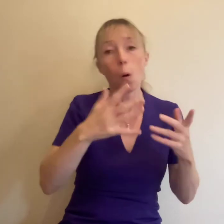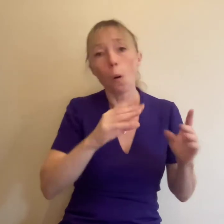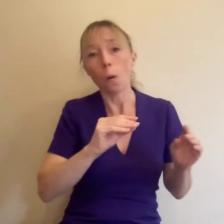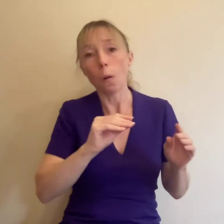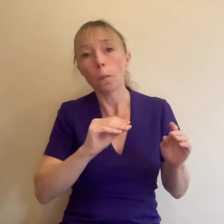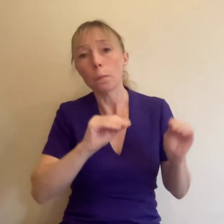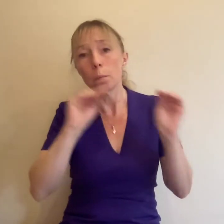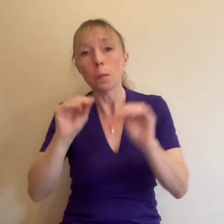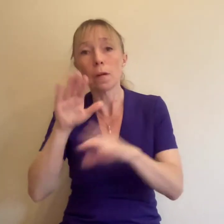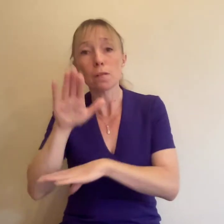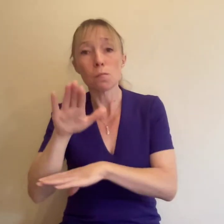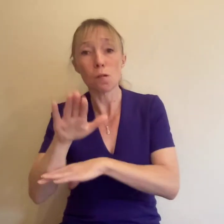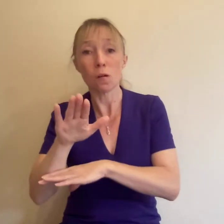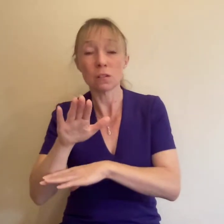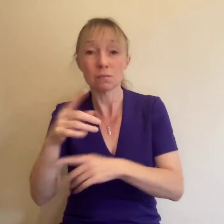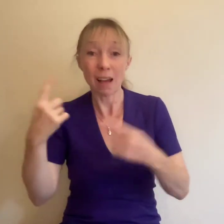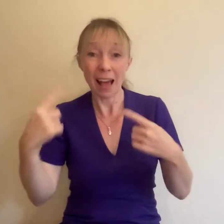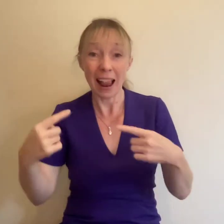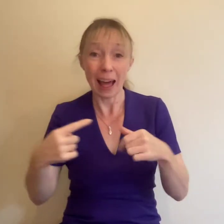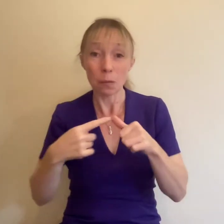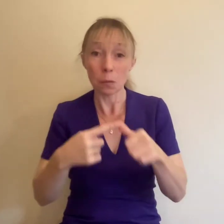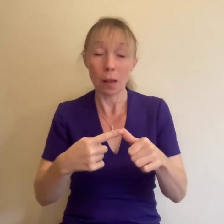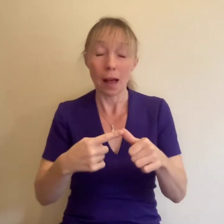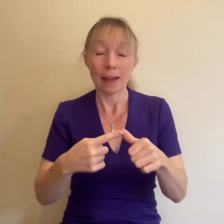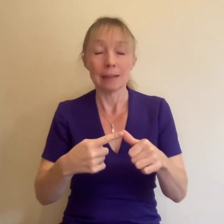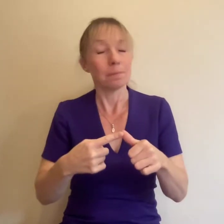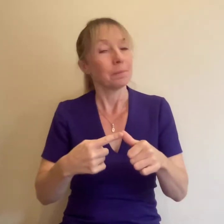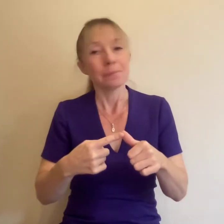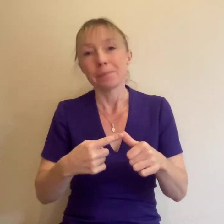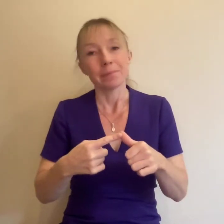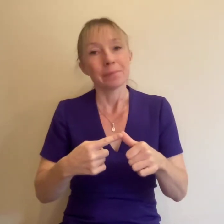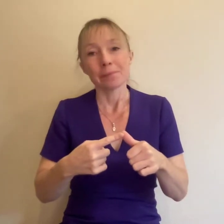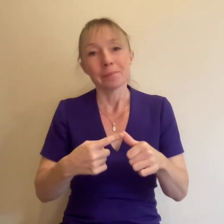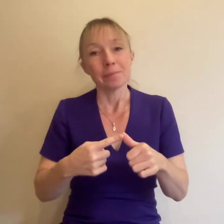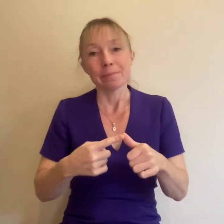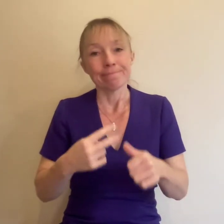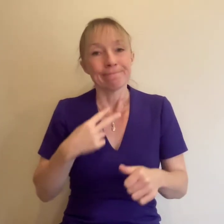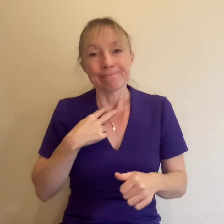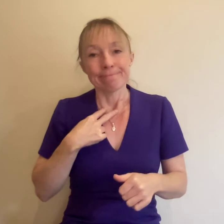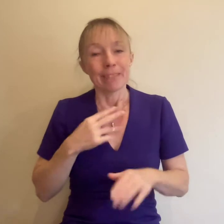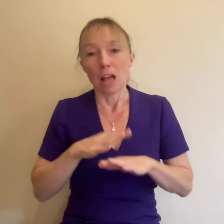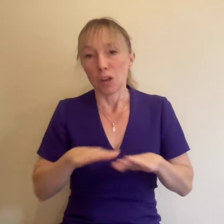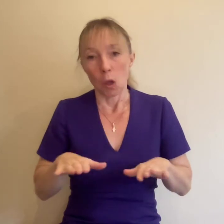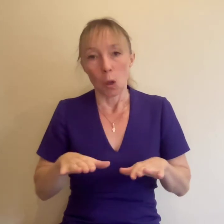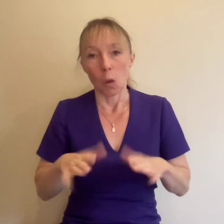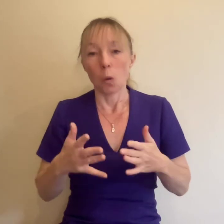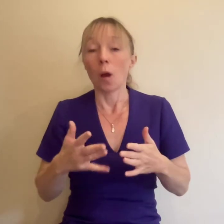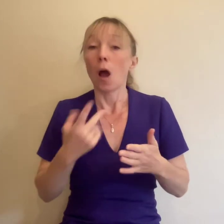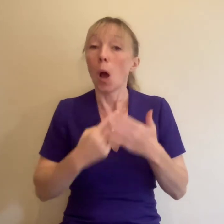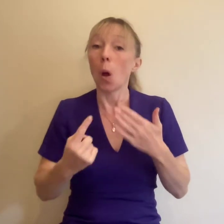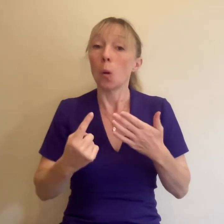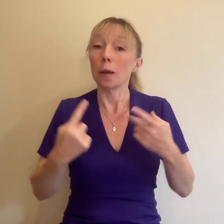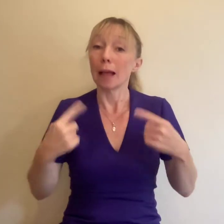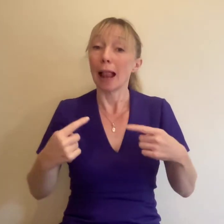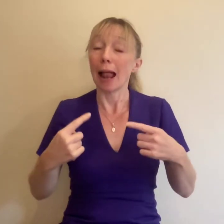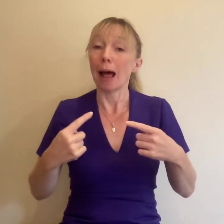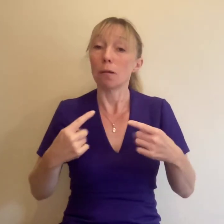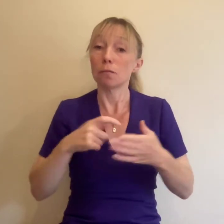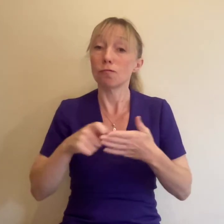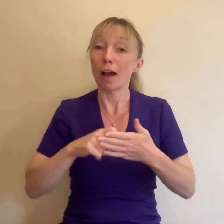not. The Early Career Bursary for London writers is open to writers based in London. I